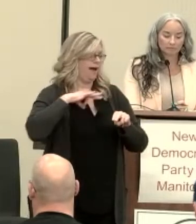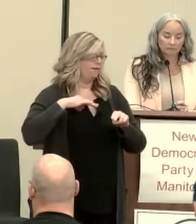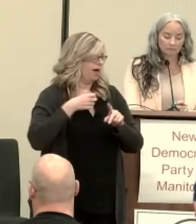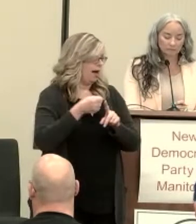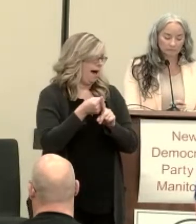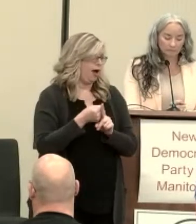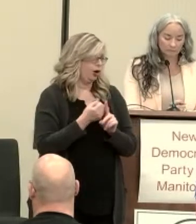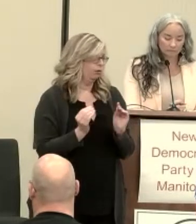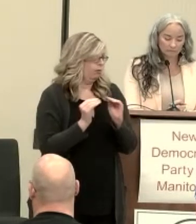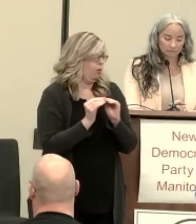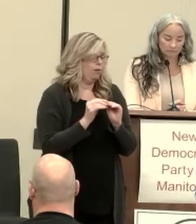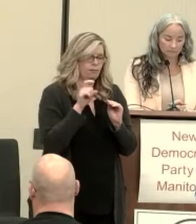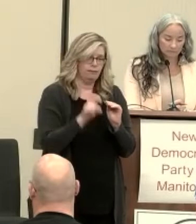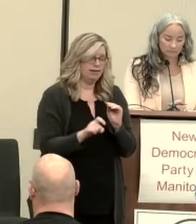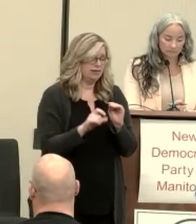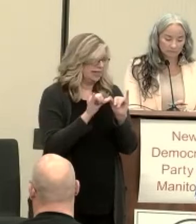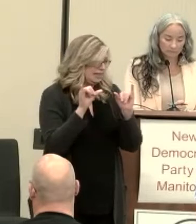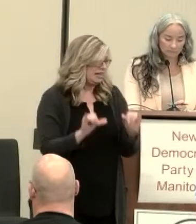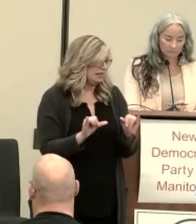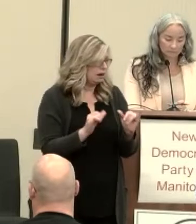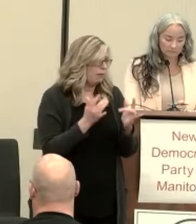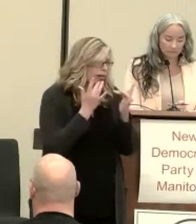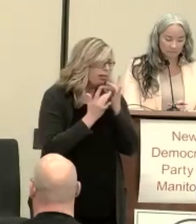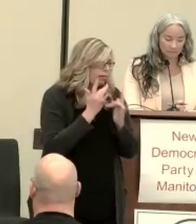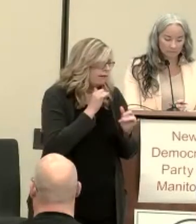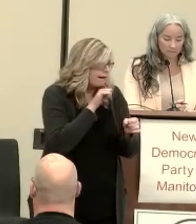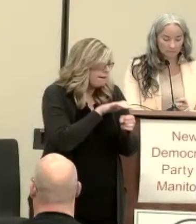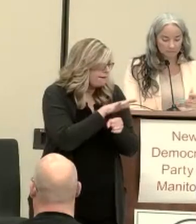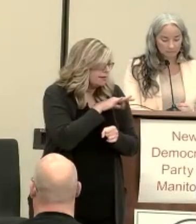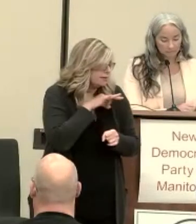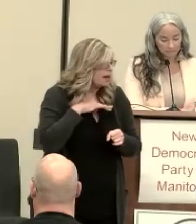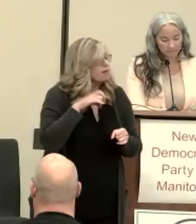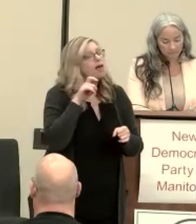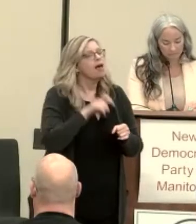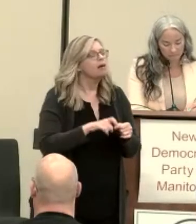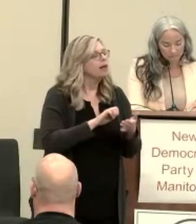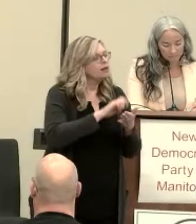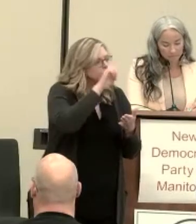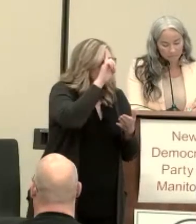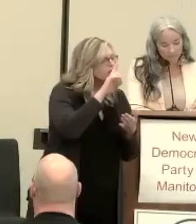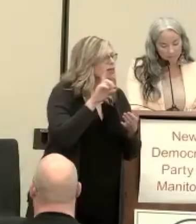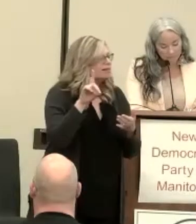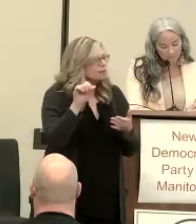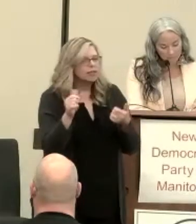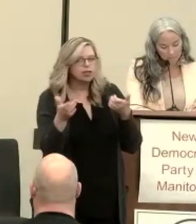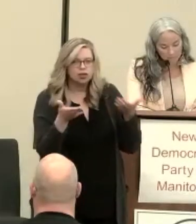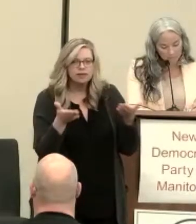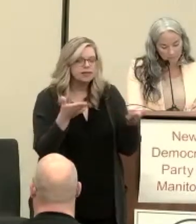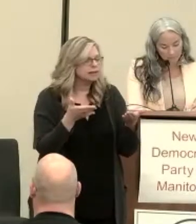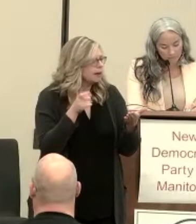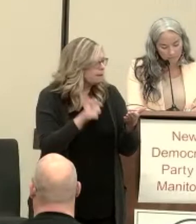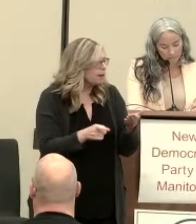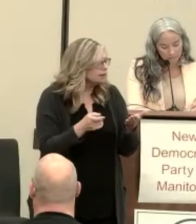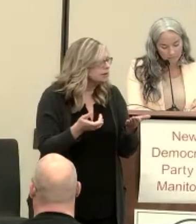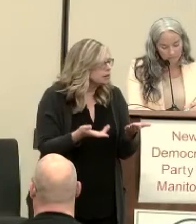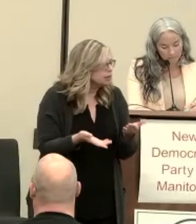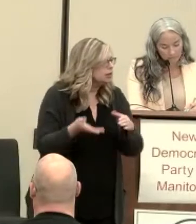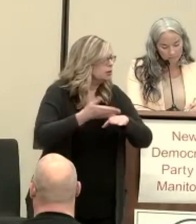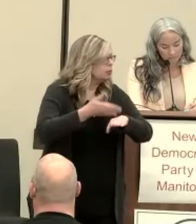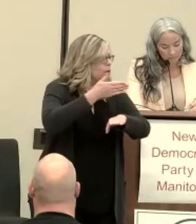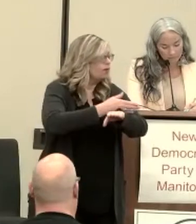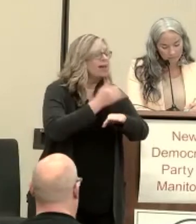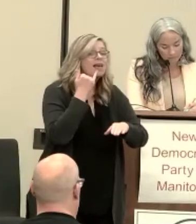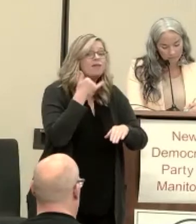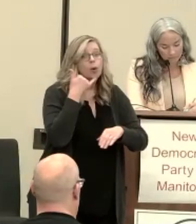people working in the system, and rebuilding education, healthcare, and disability services to make sure that if you're making a call or sending a text